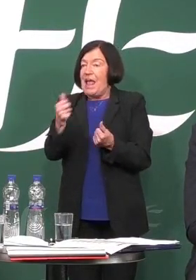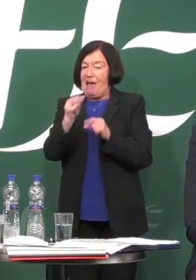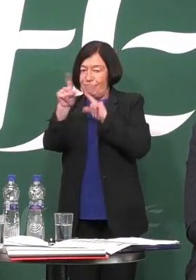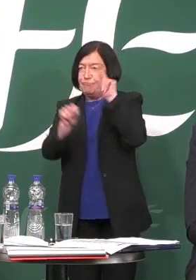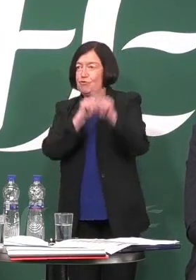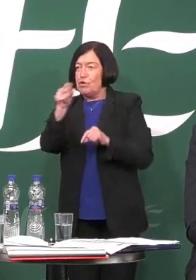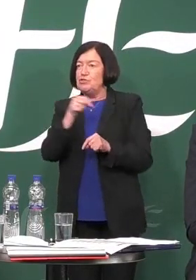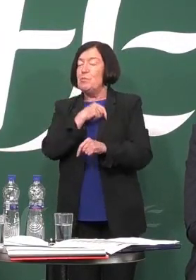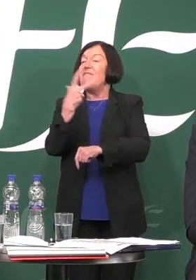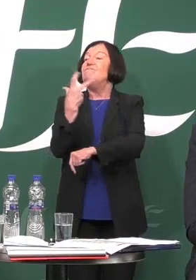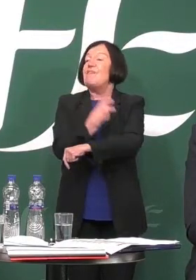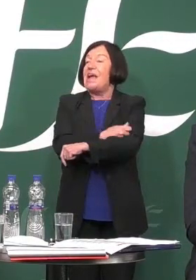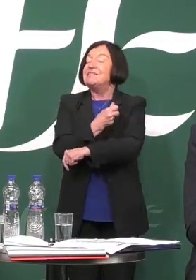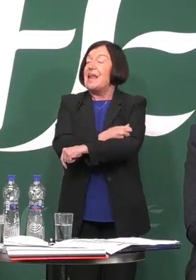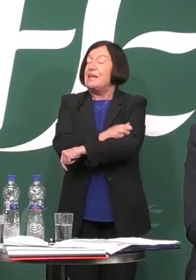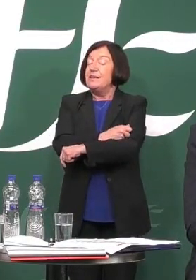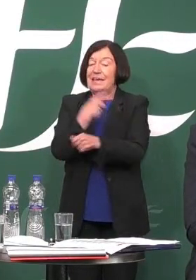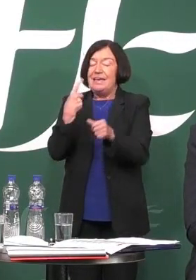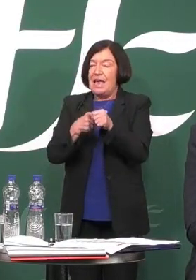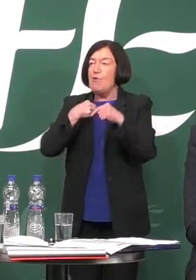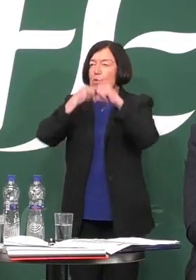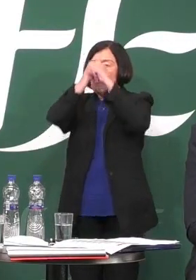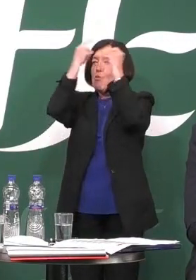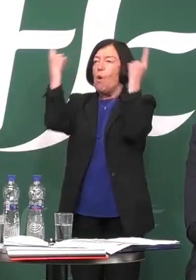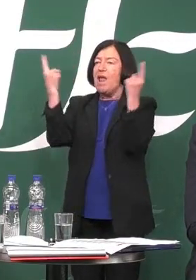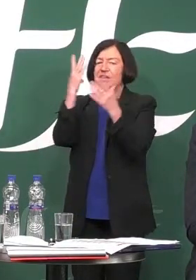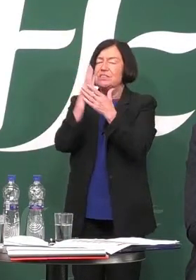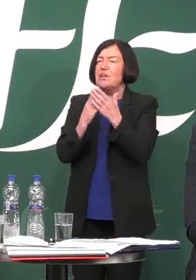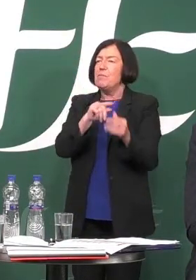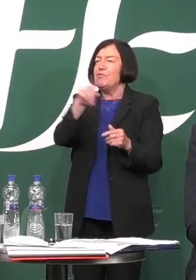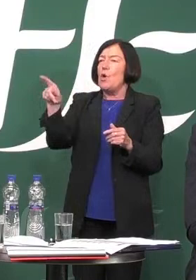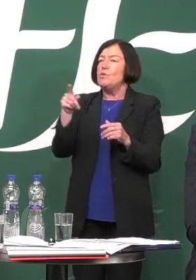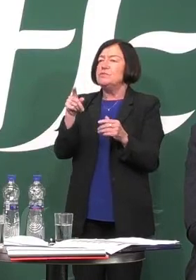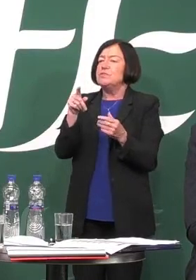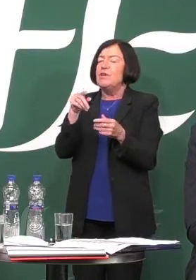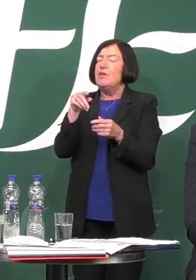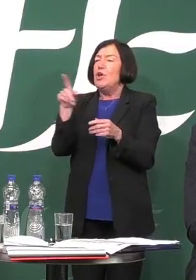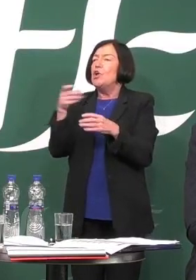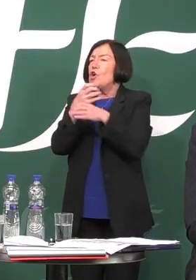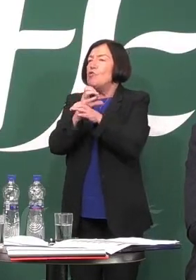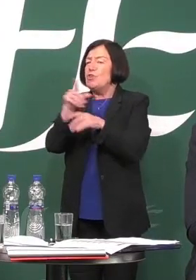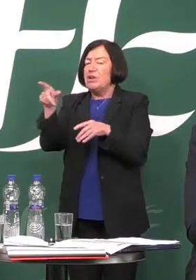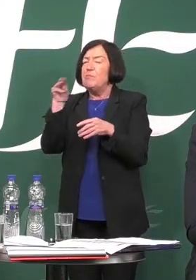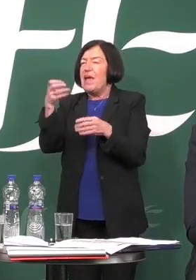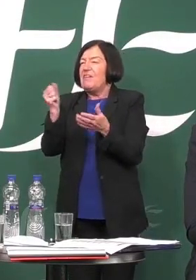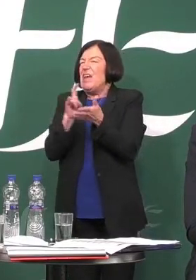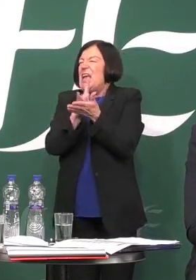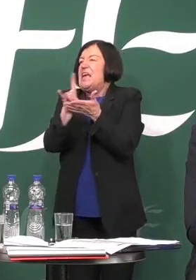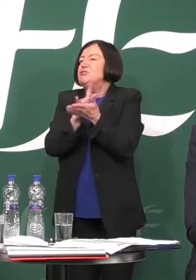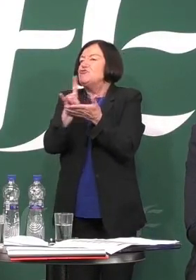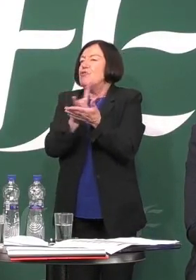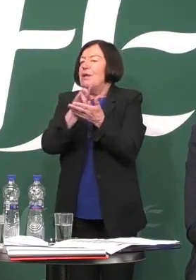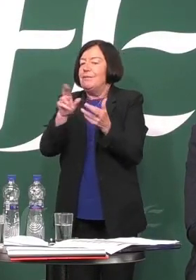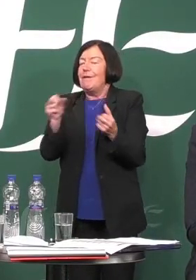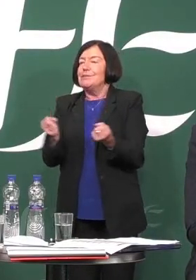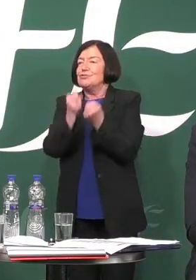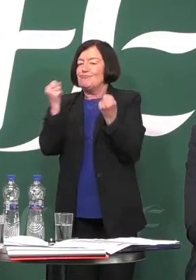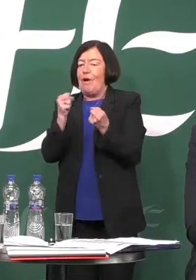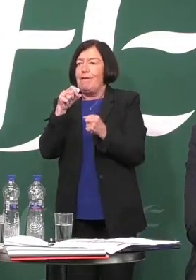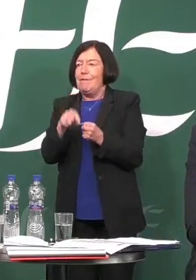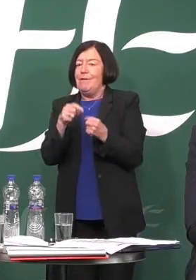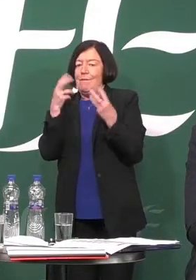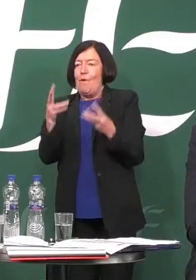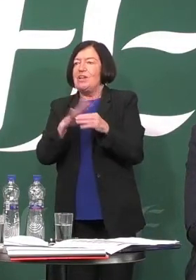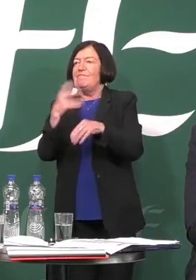to be vaccinated. Because again, we're aware of some of those countries perhaps where, you know, there may be a history there that isn't as strong as there is here in Ireland